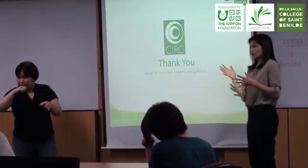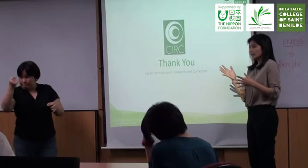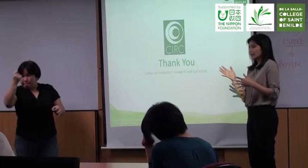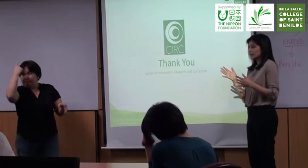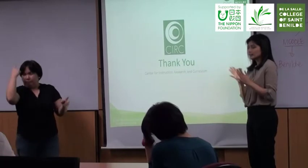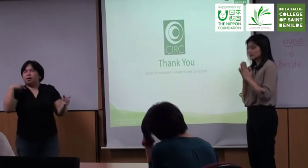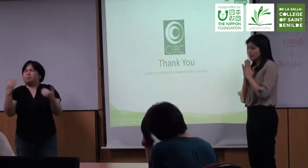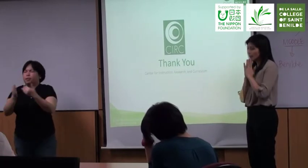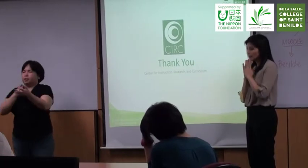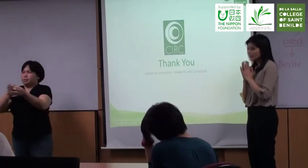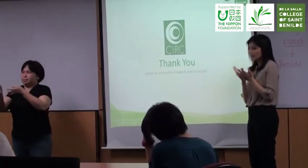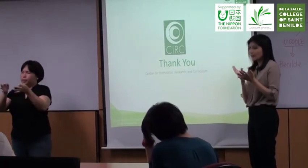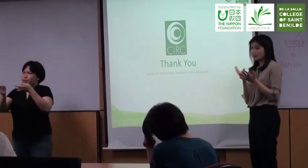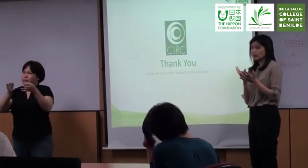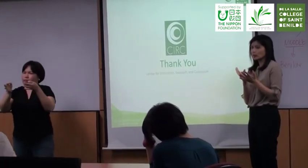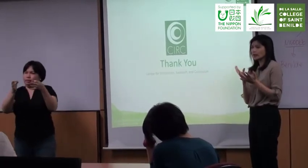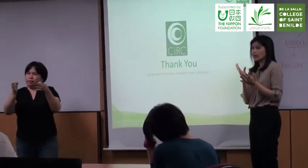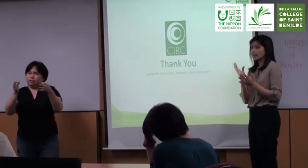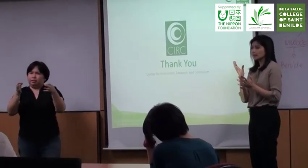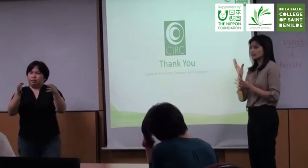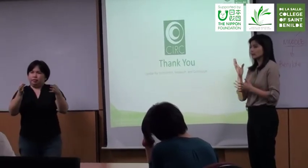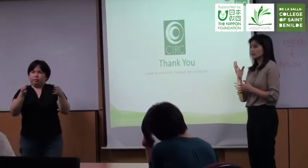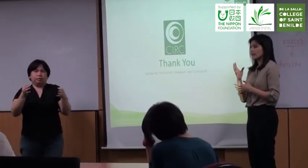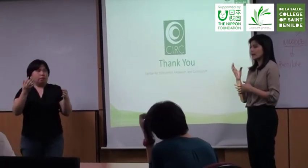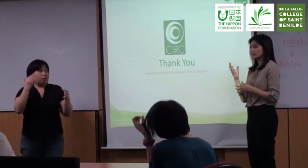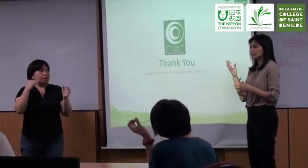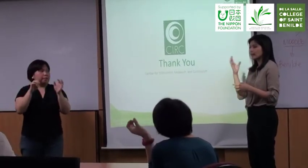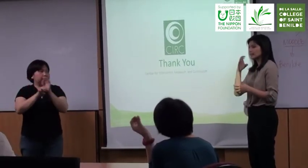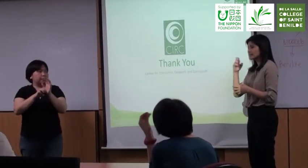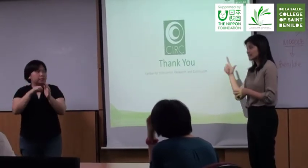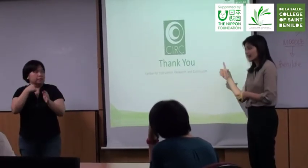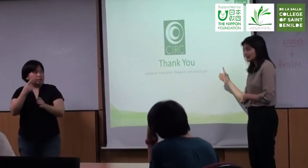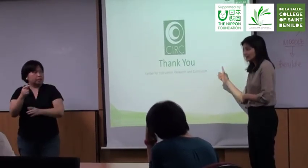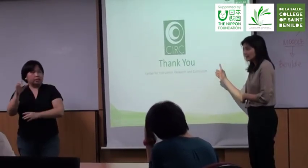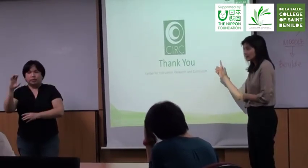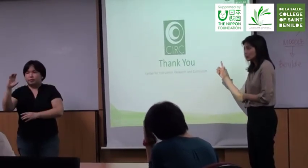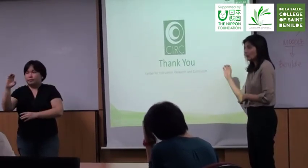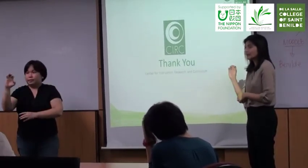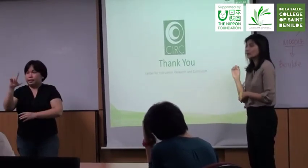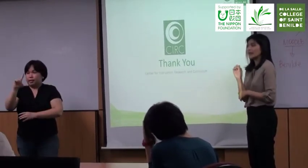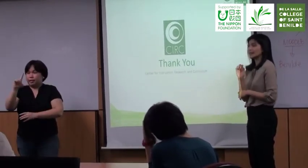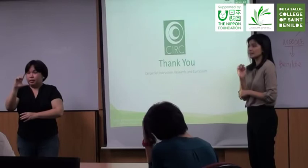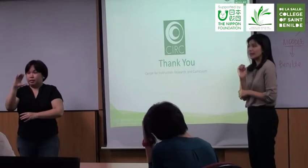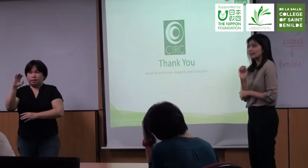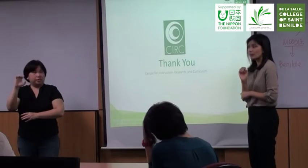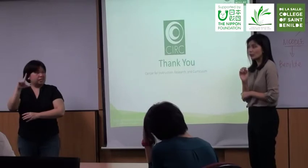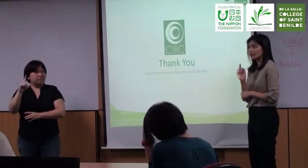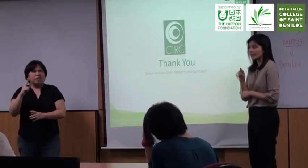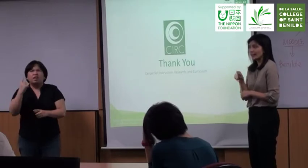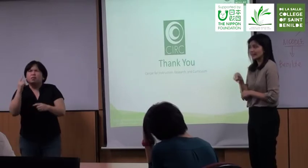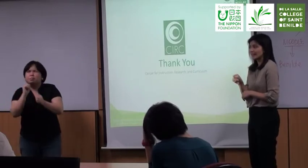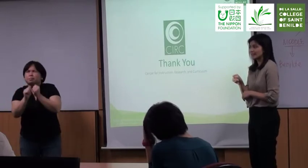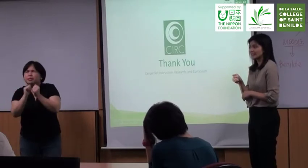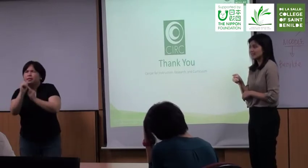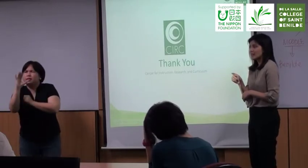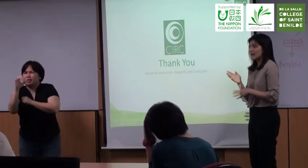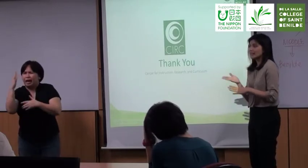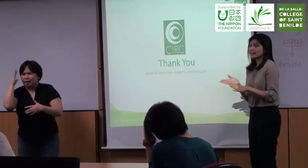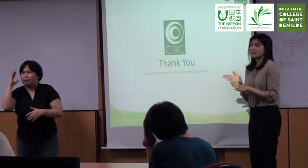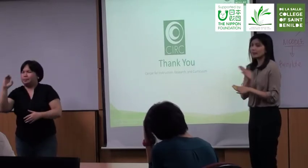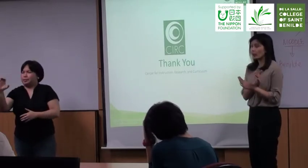It's for example, when I sign cell nobody would ask me anymore what that